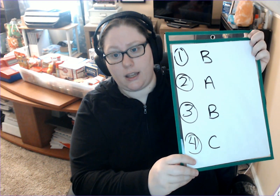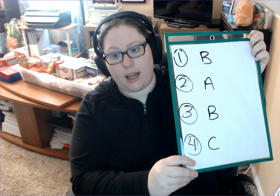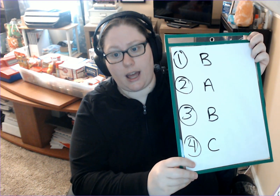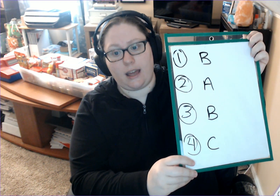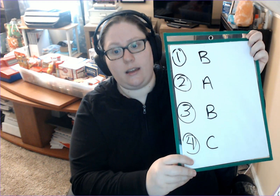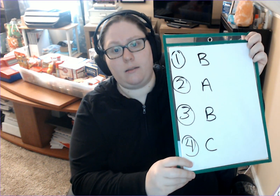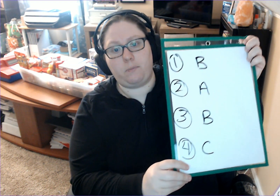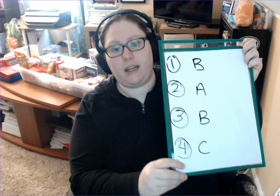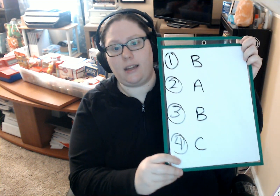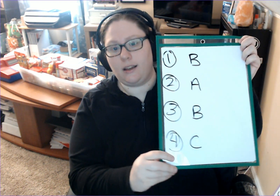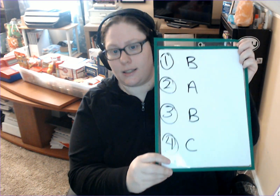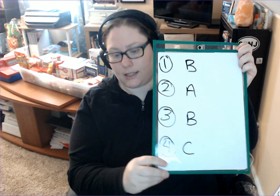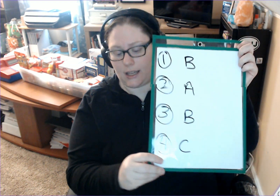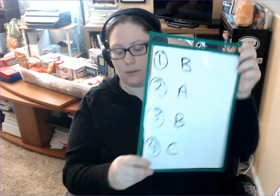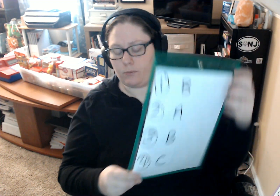A, B, C. Okay?